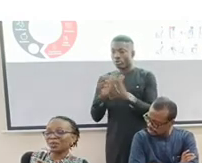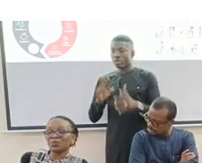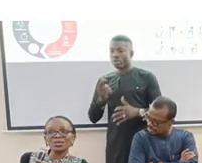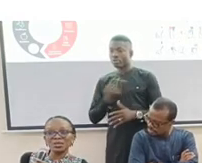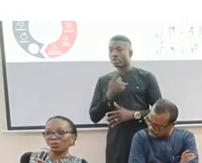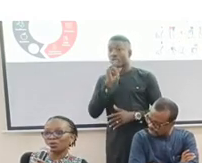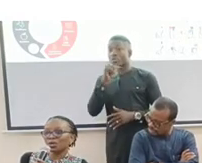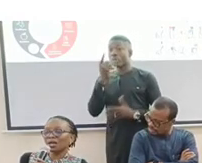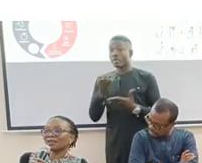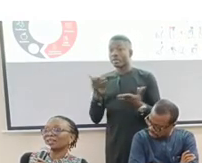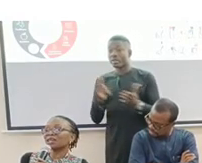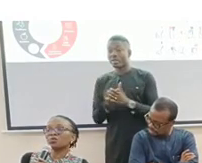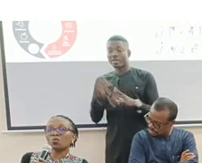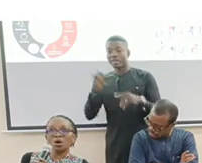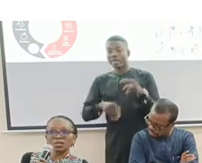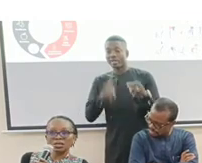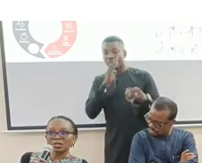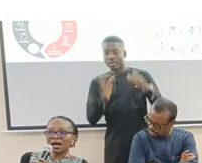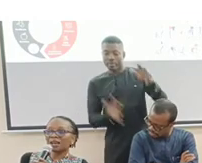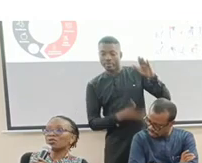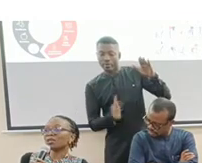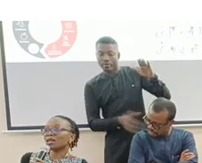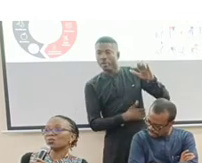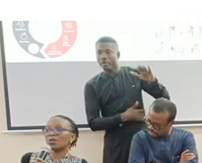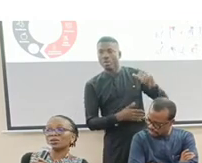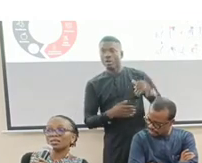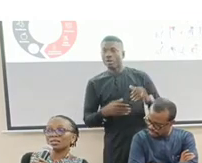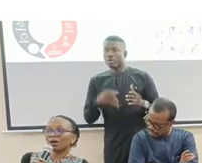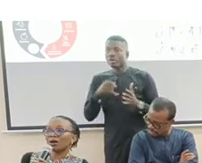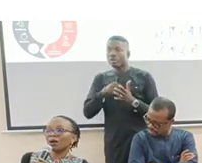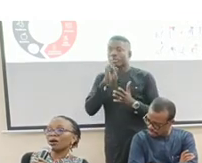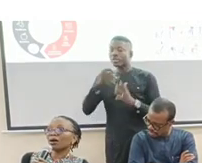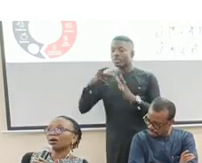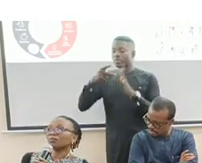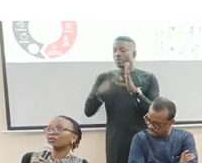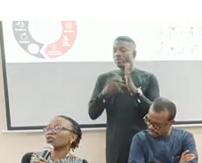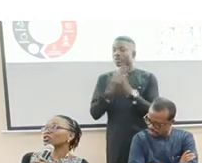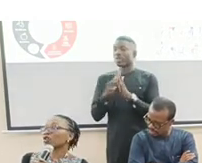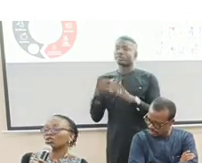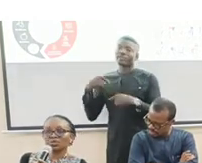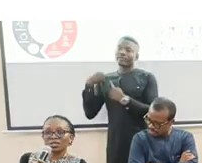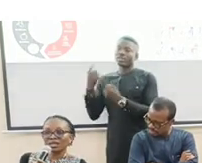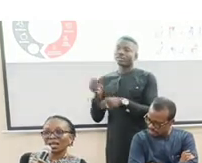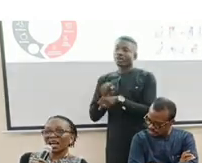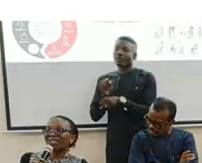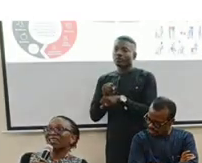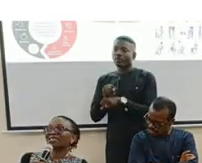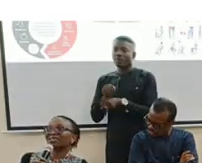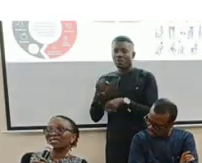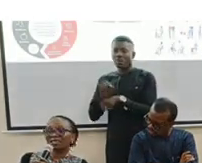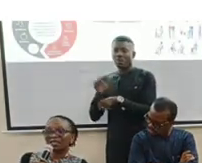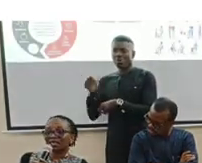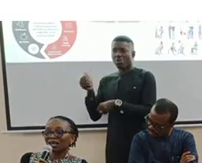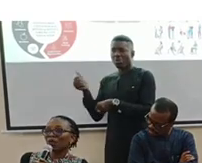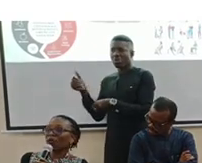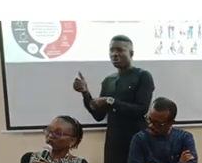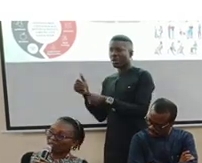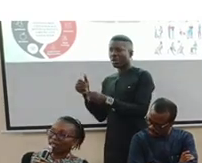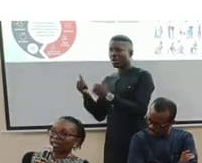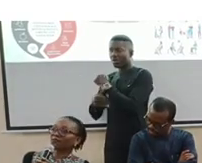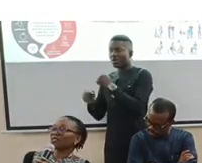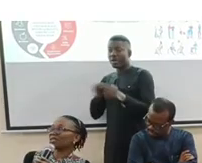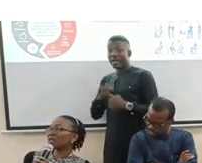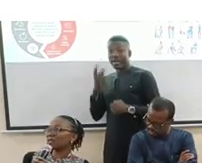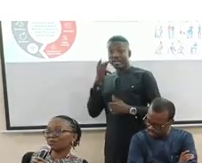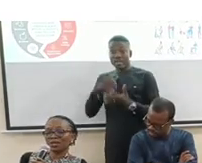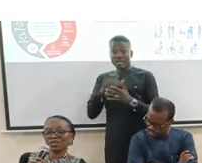carpet. It's a principle that has worked, I know it has worked in other countries, and I see it working